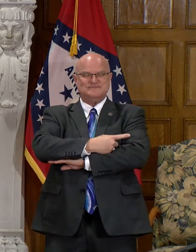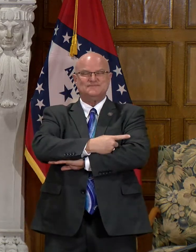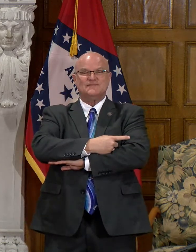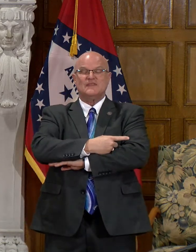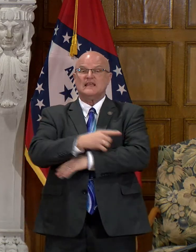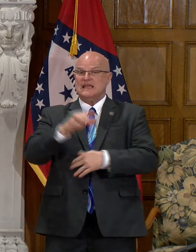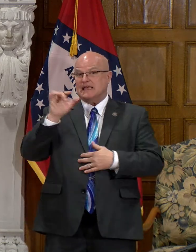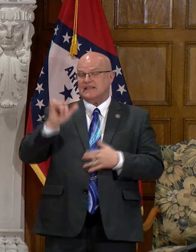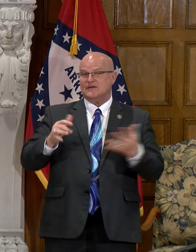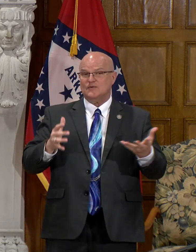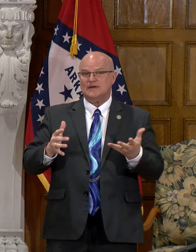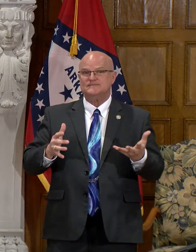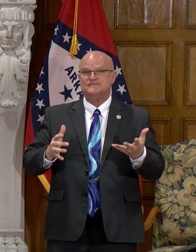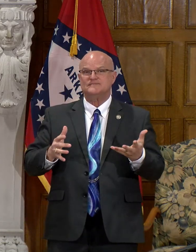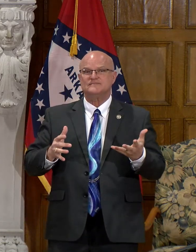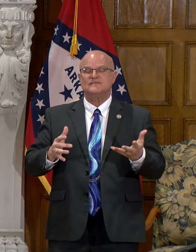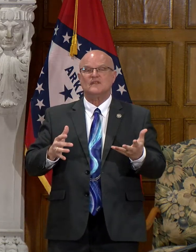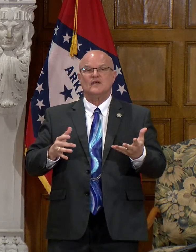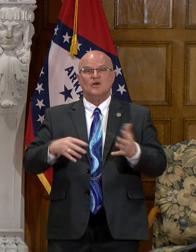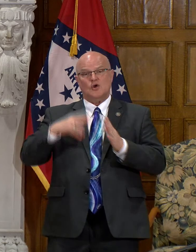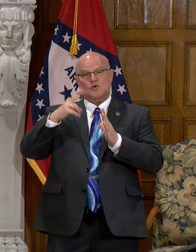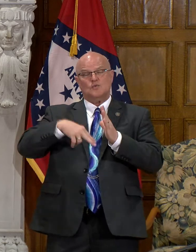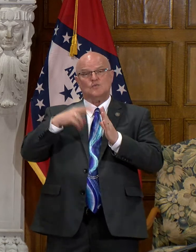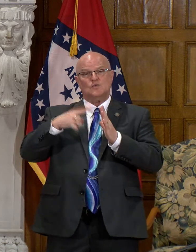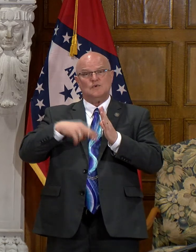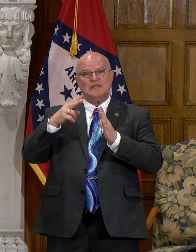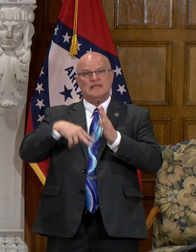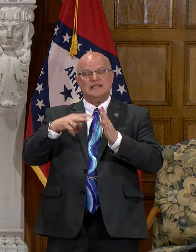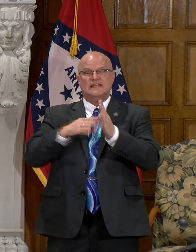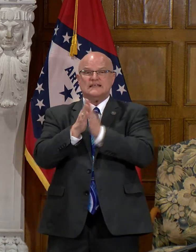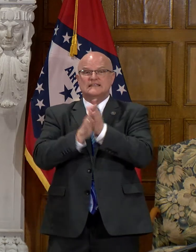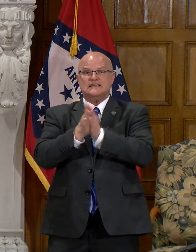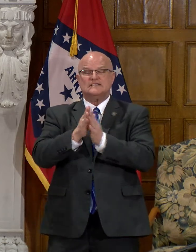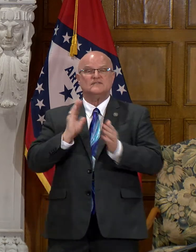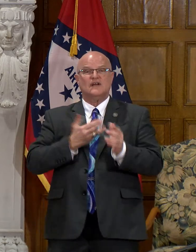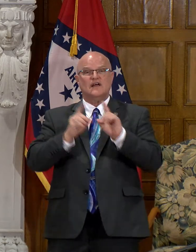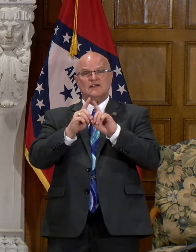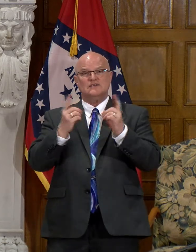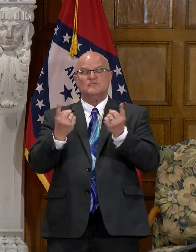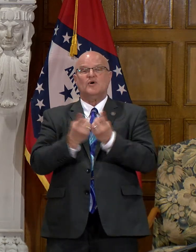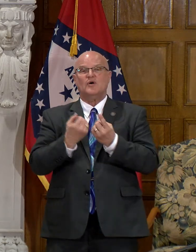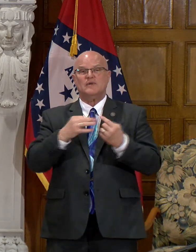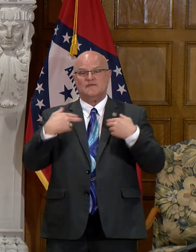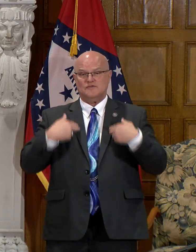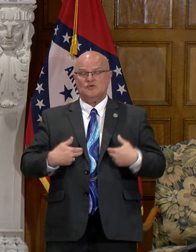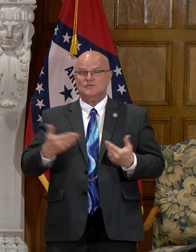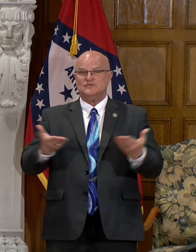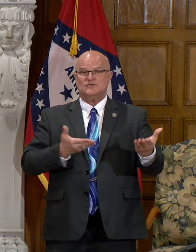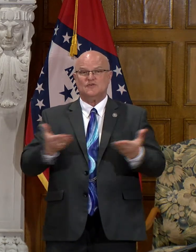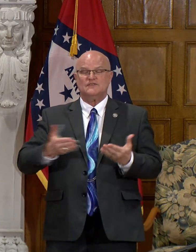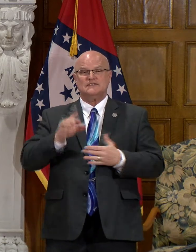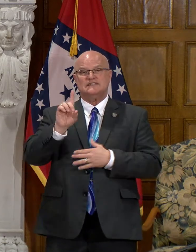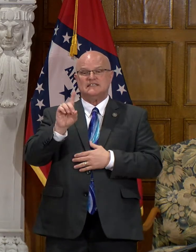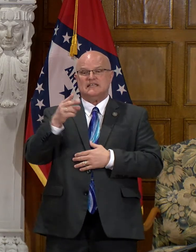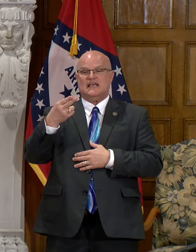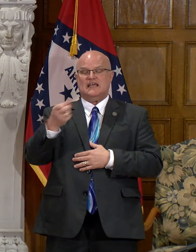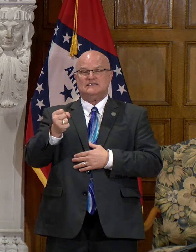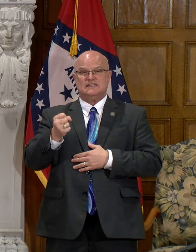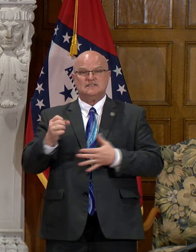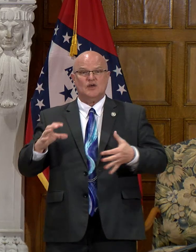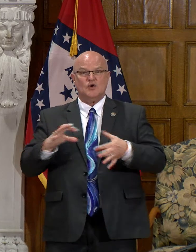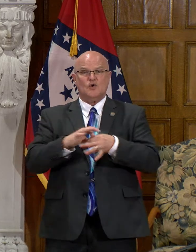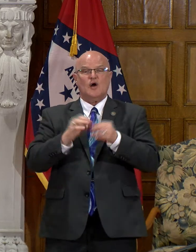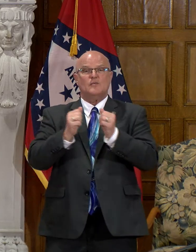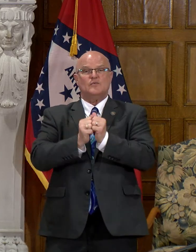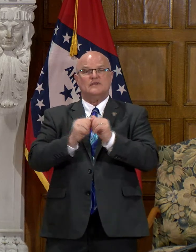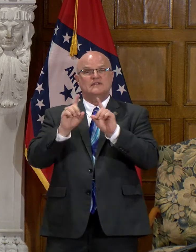which is a reading initiative that our Department of Human Services has led in cooperation with